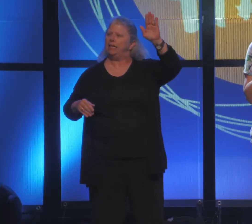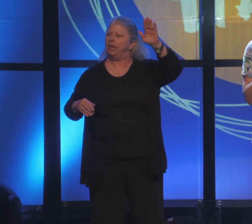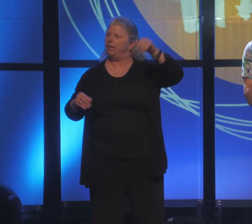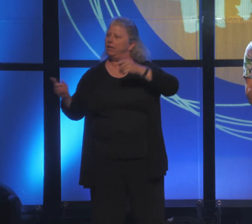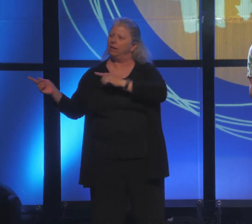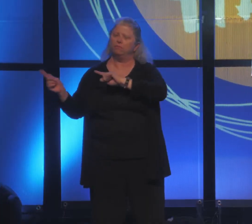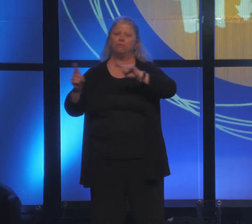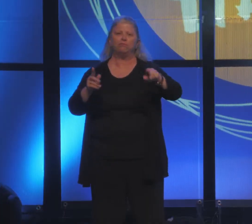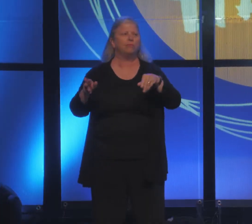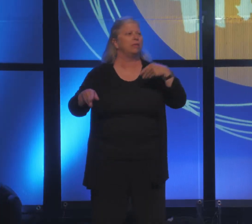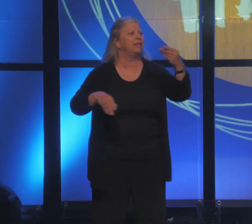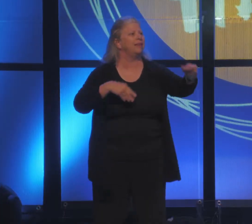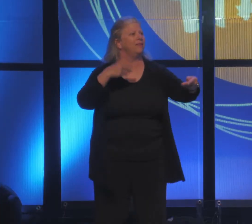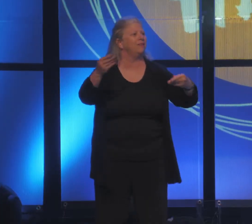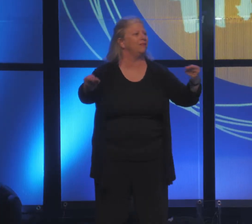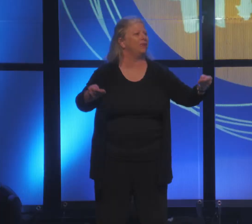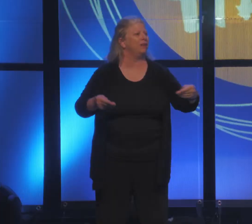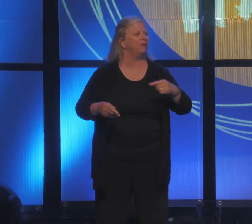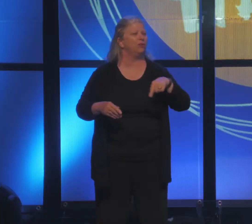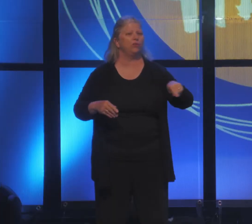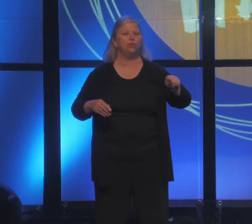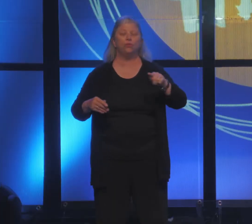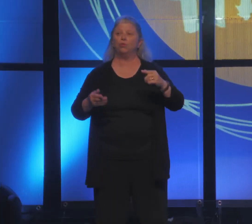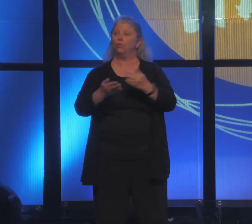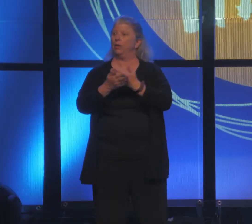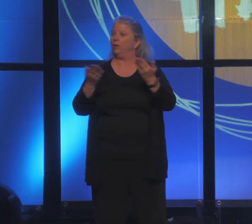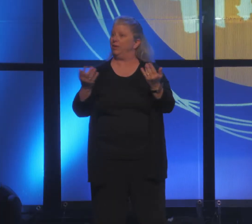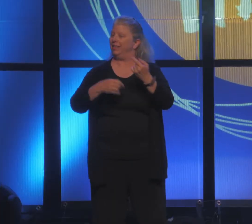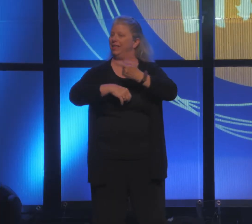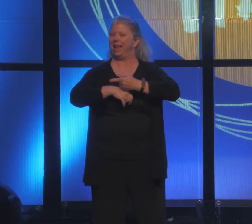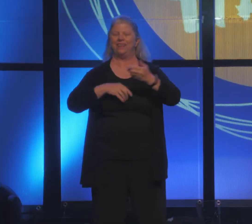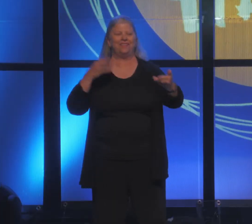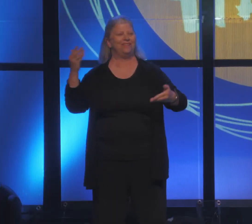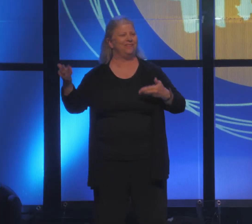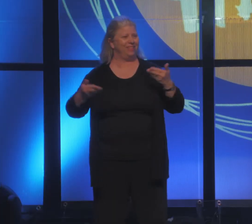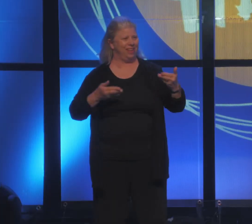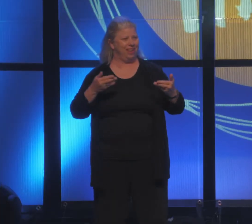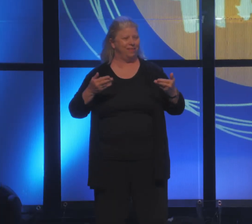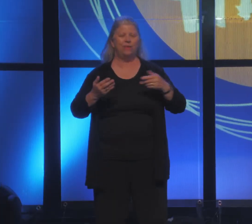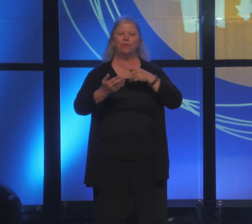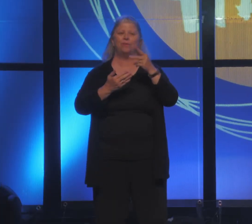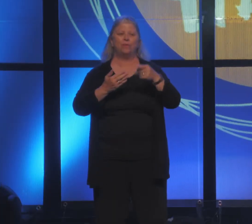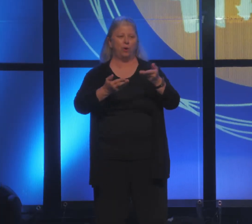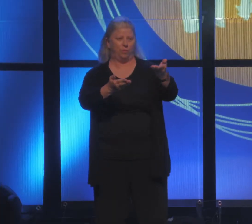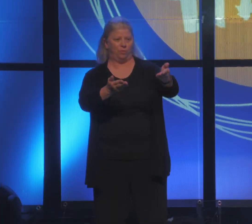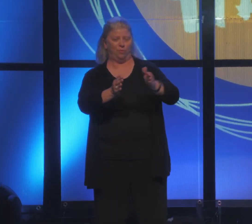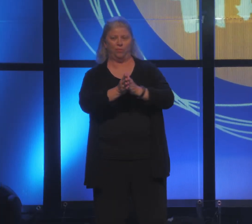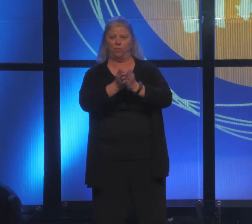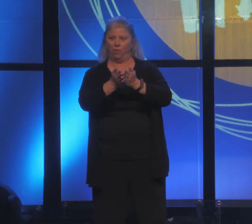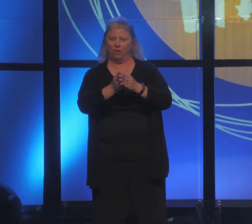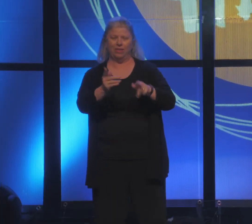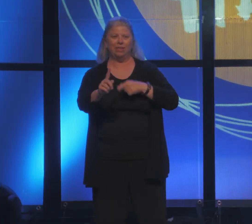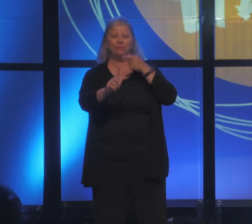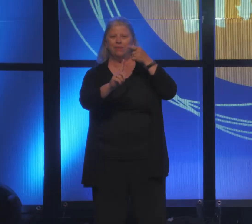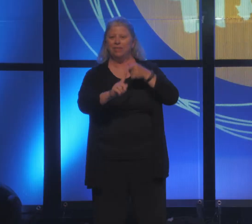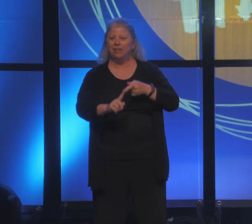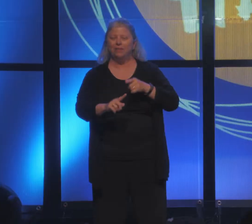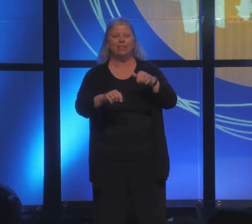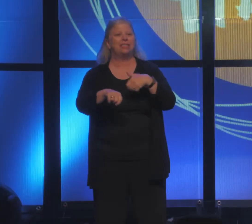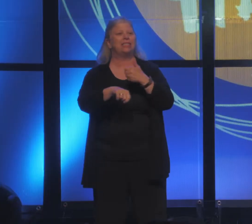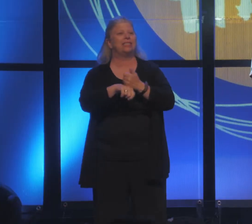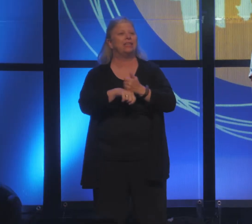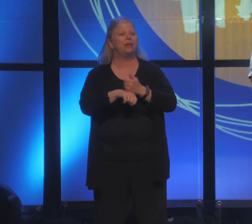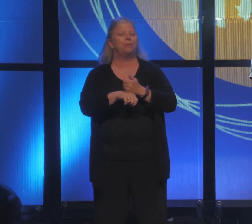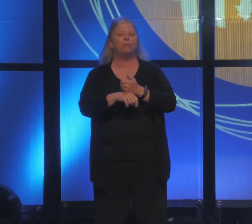stop by, give you one. If you are new here today, welcome. The program folder is specifically